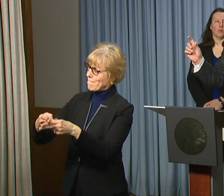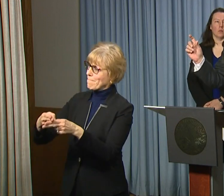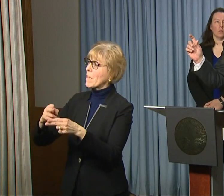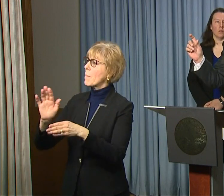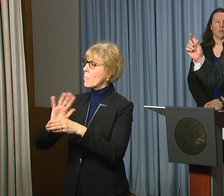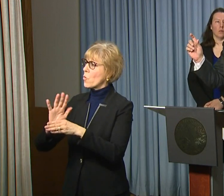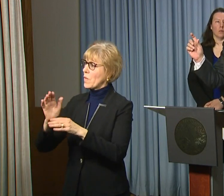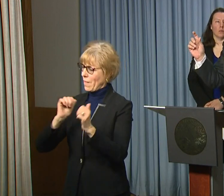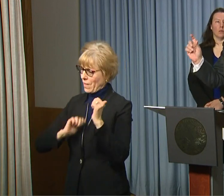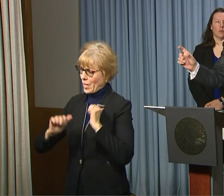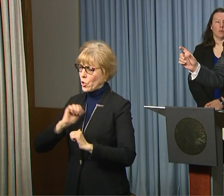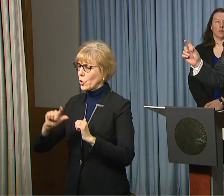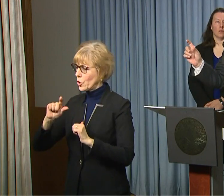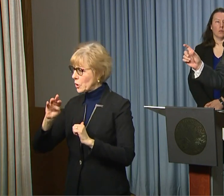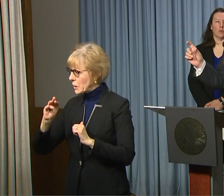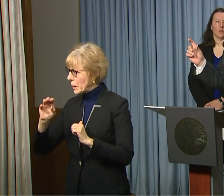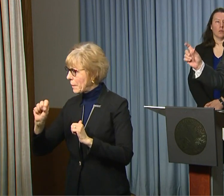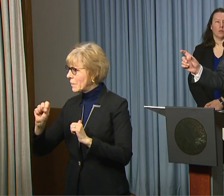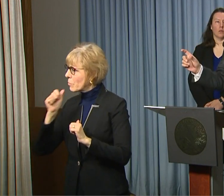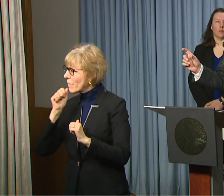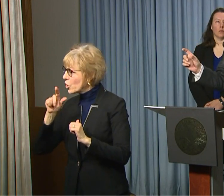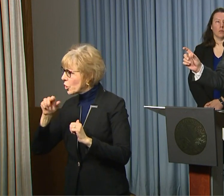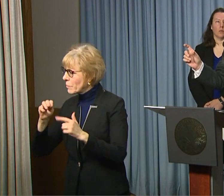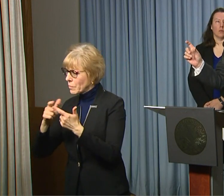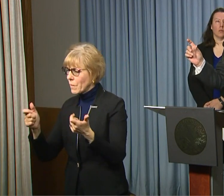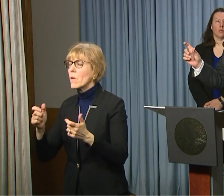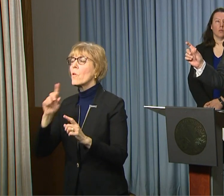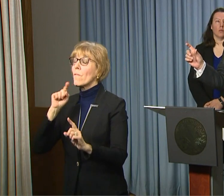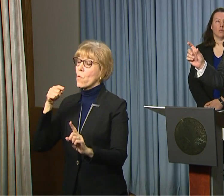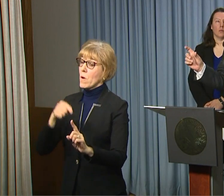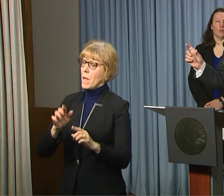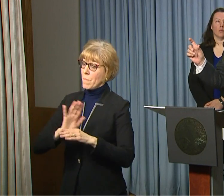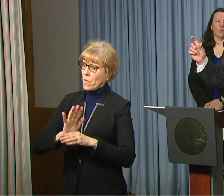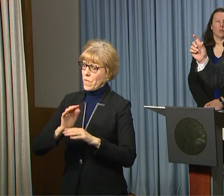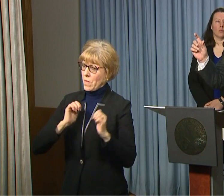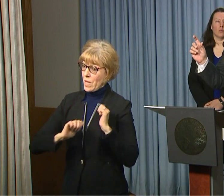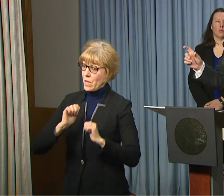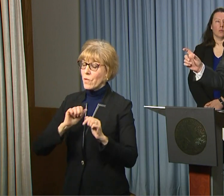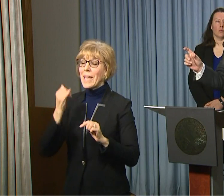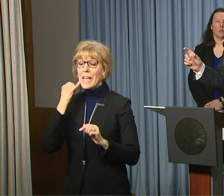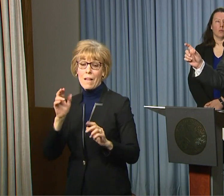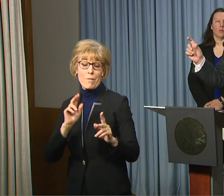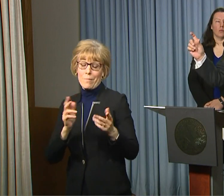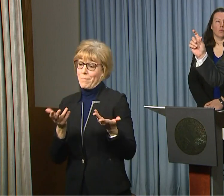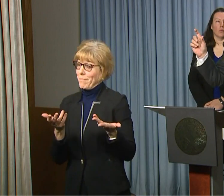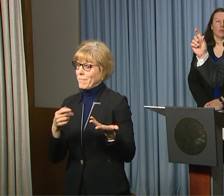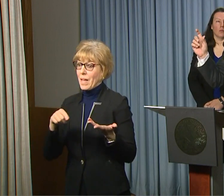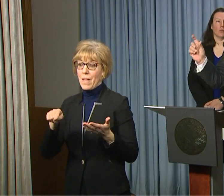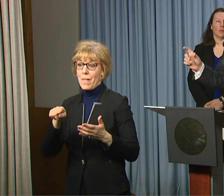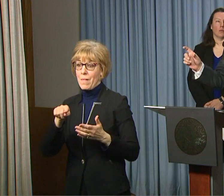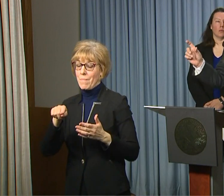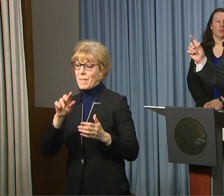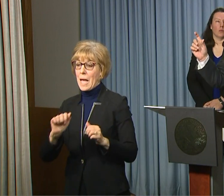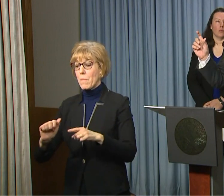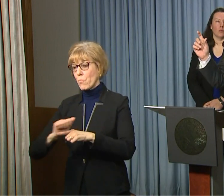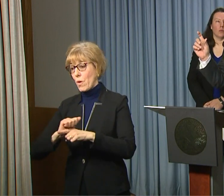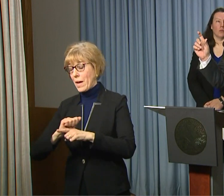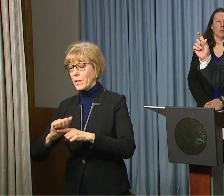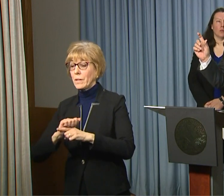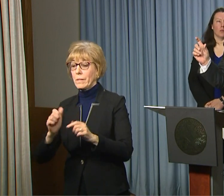being issued specific to theaters. If they can practice the social distancing requirements and